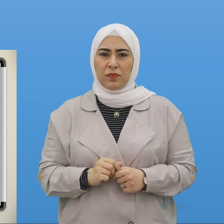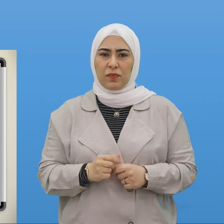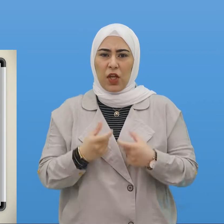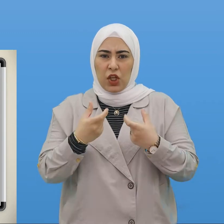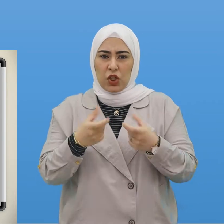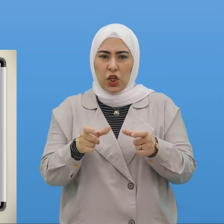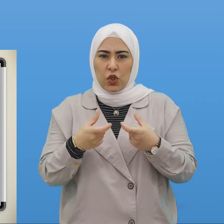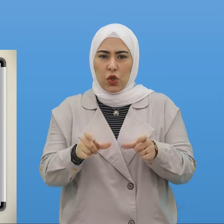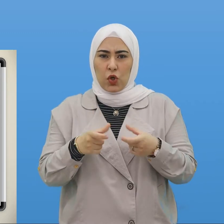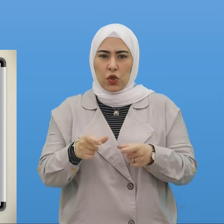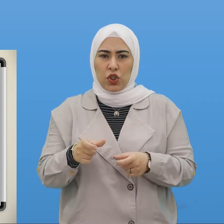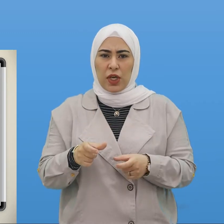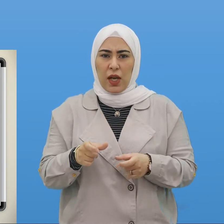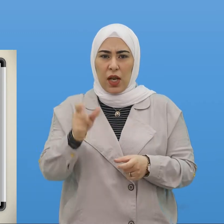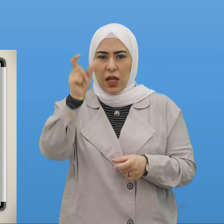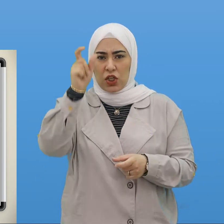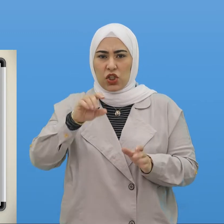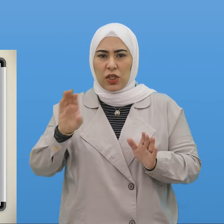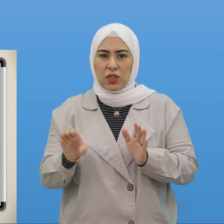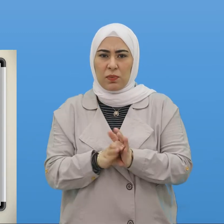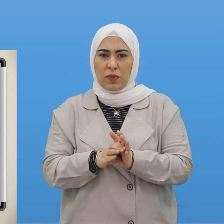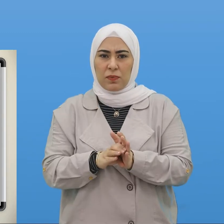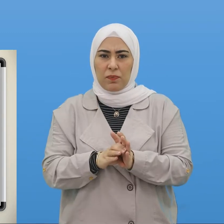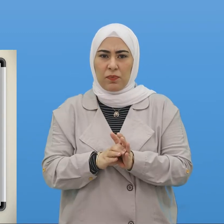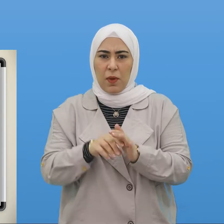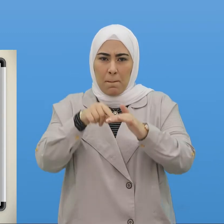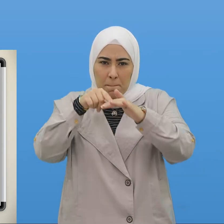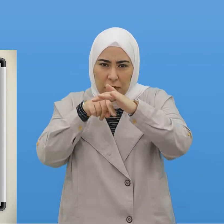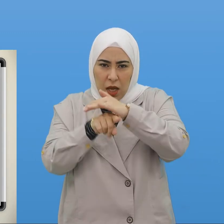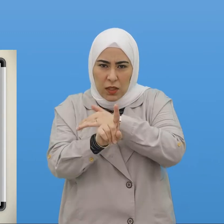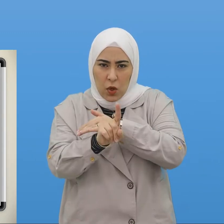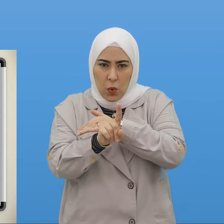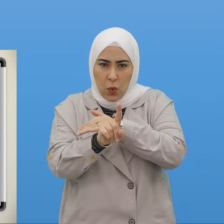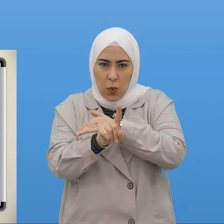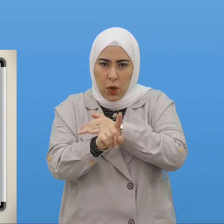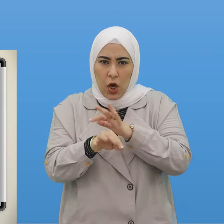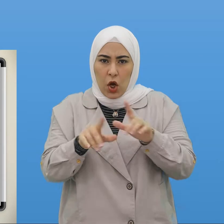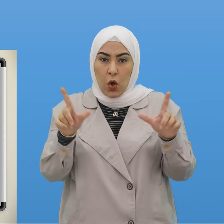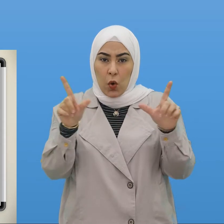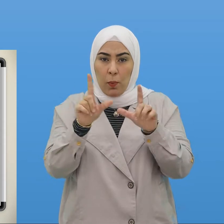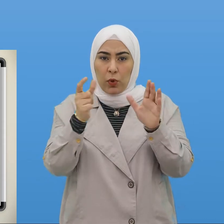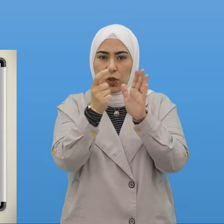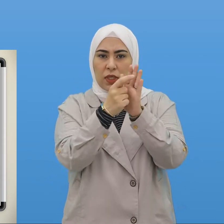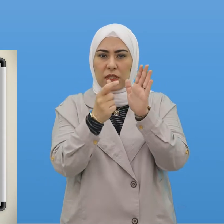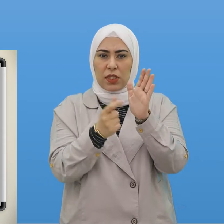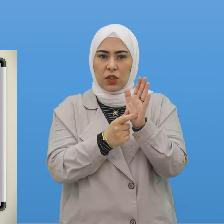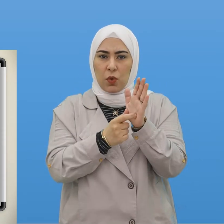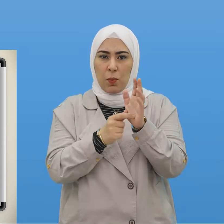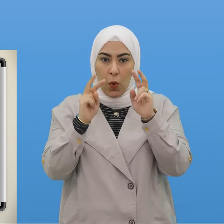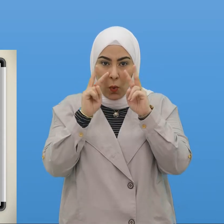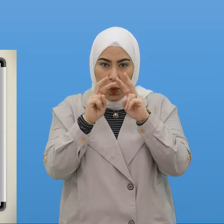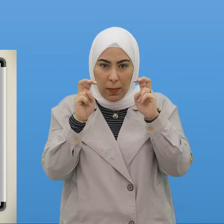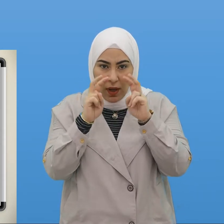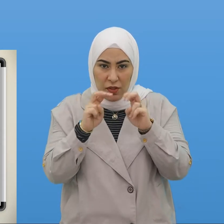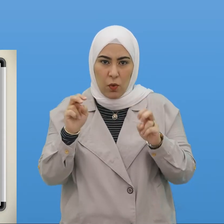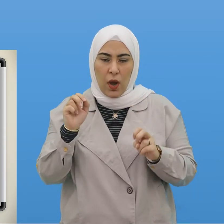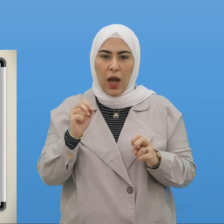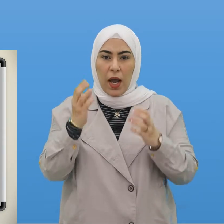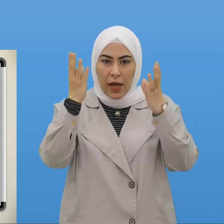Technological criminals may get into computer systems to find out confidential information and use this to make